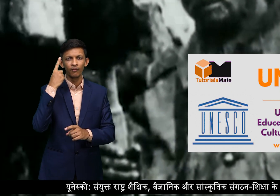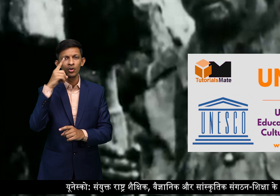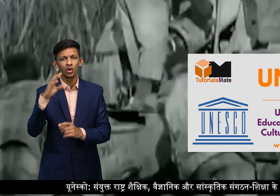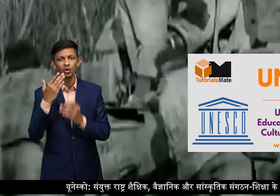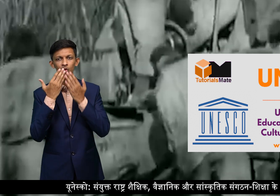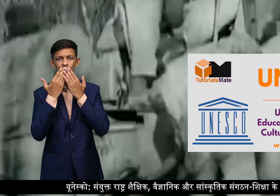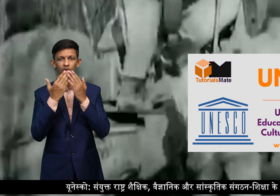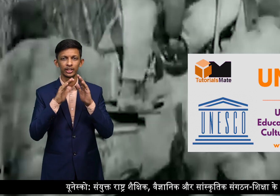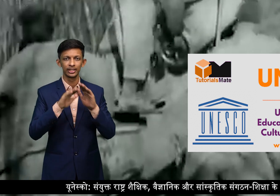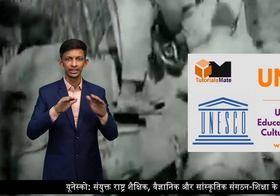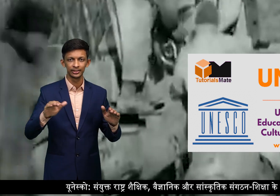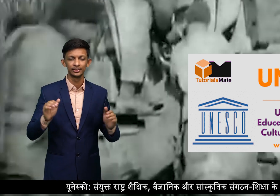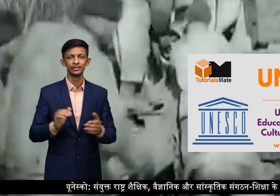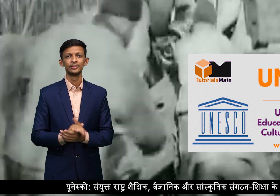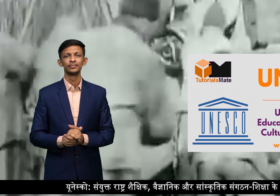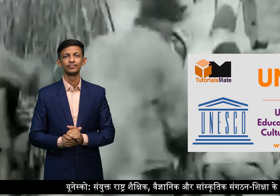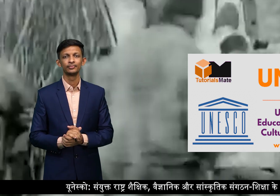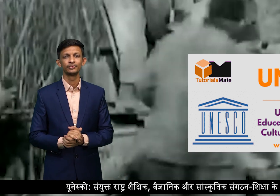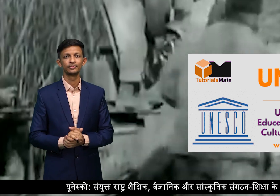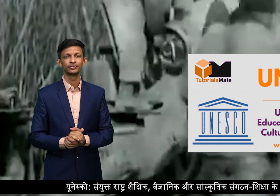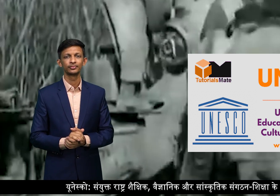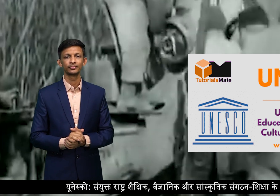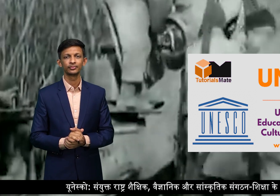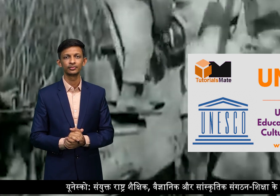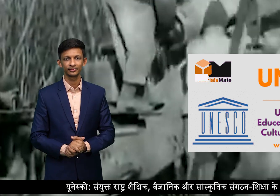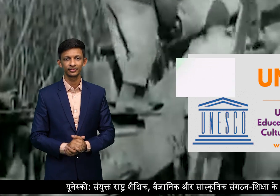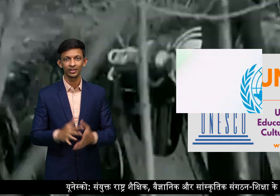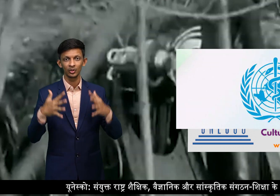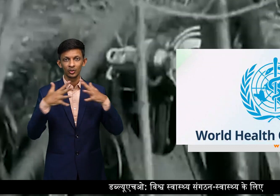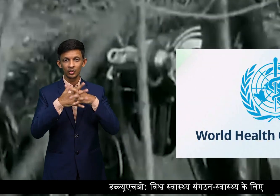Organization for Education,